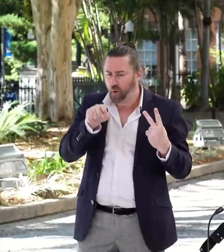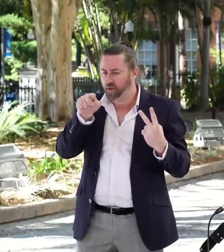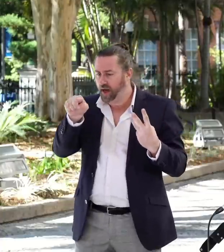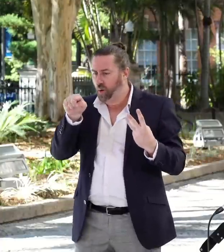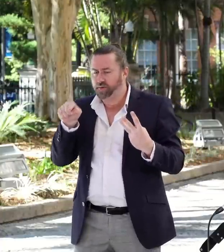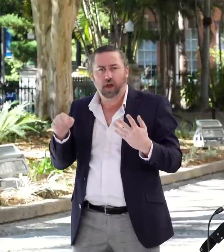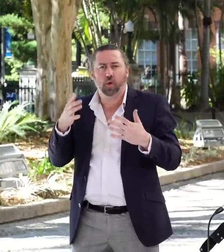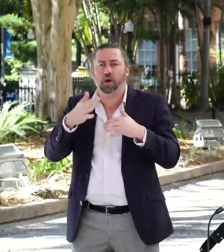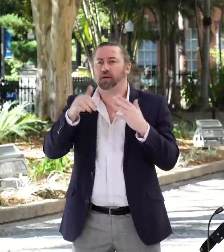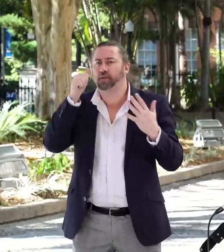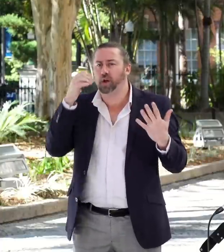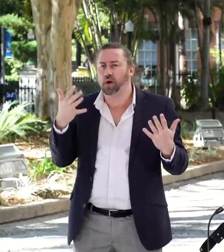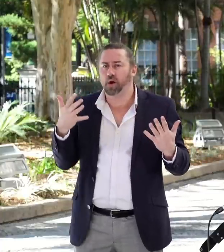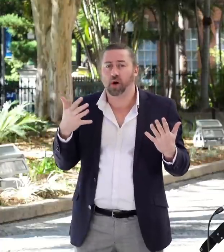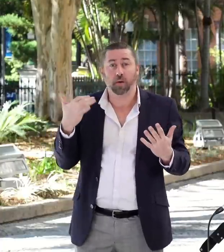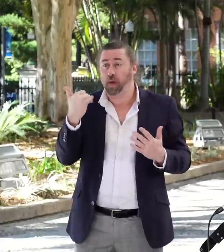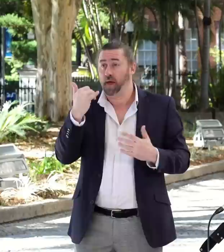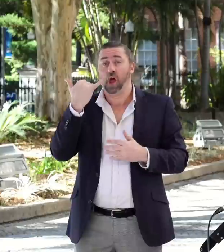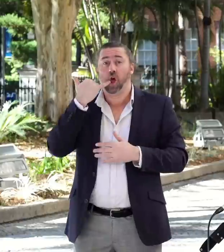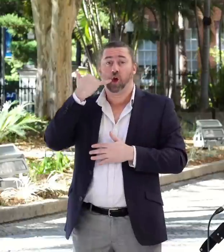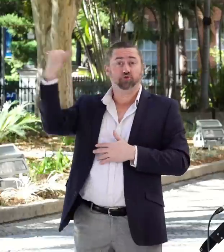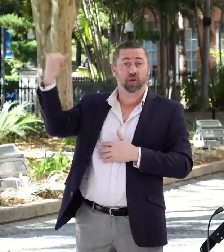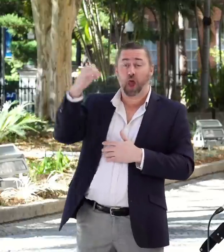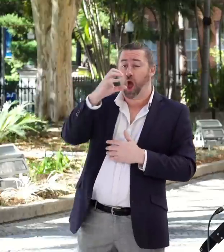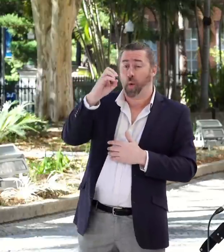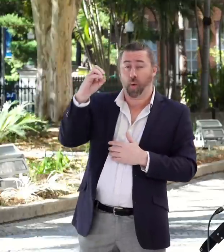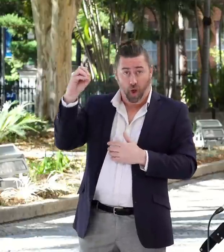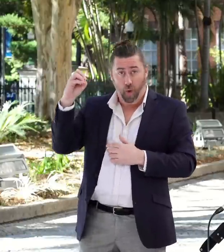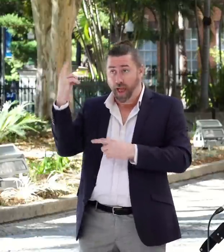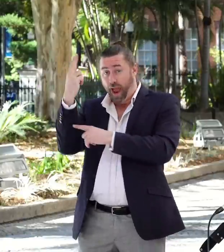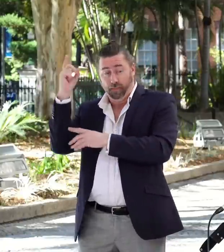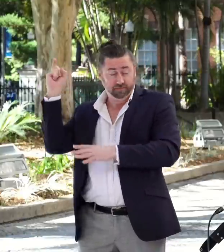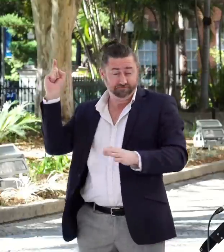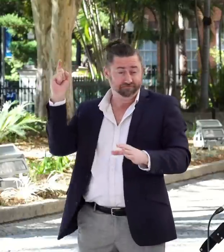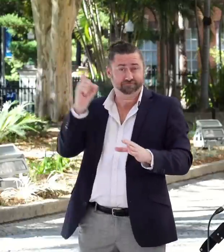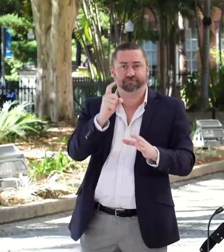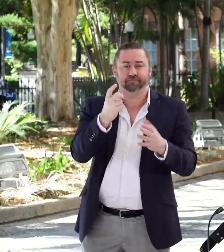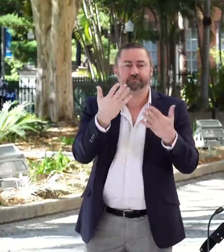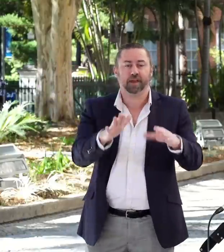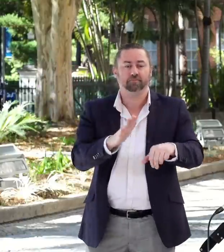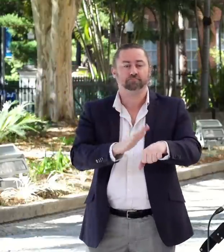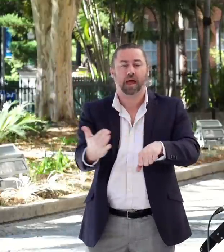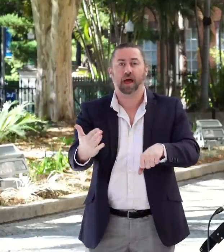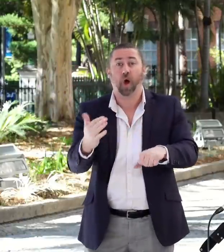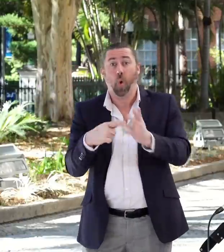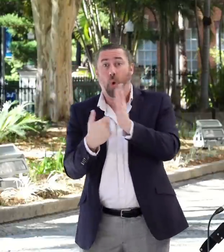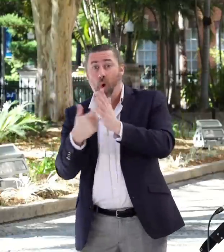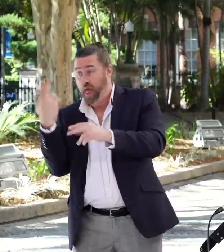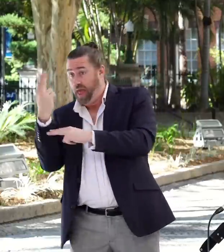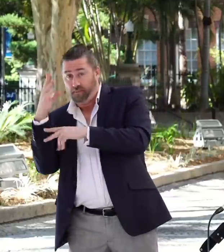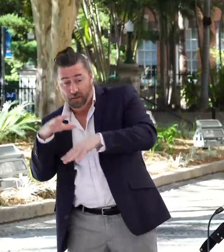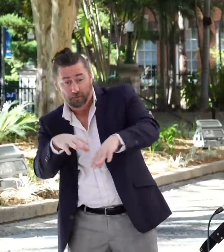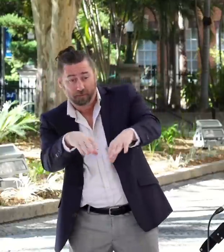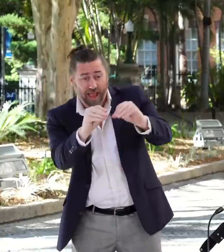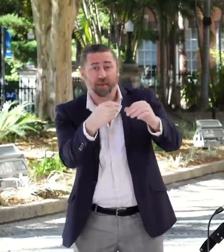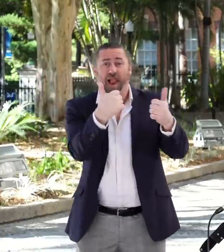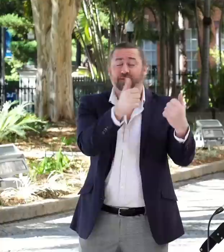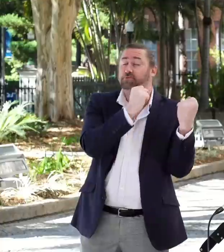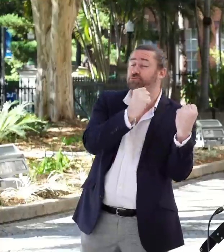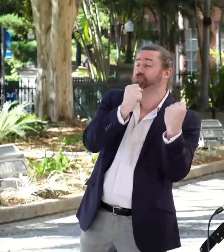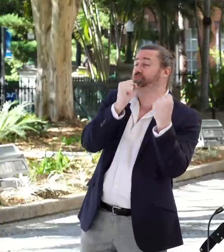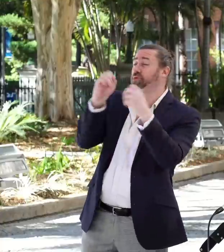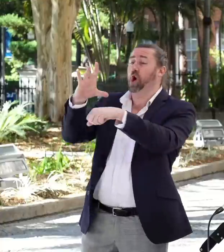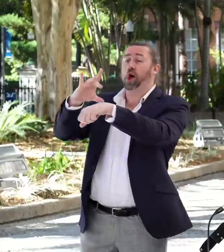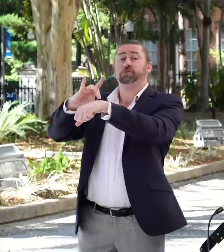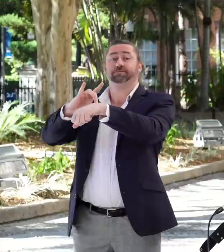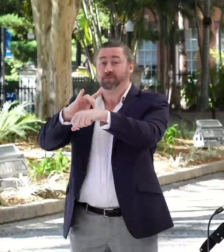sadly, people pass away before an ambulance arrives, and sometimes they pass away after an ambulance has delivered them to the